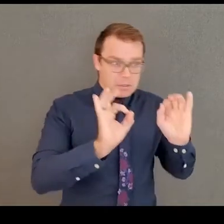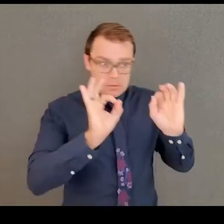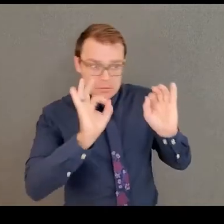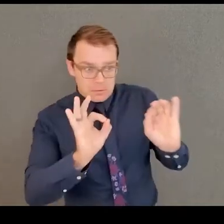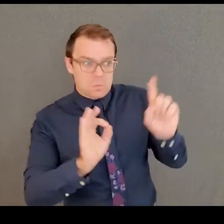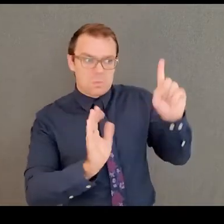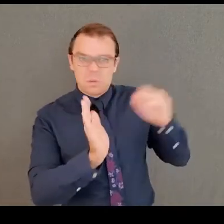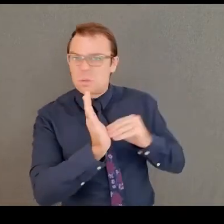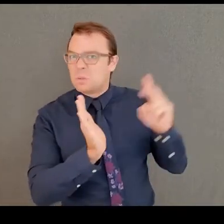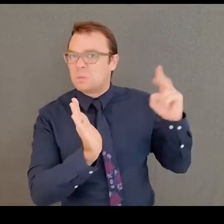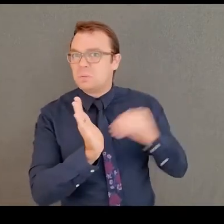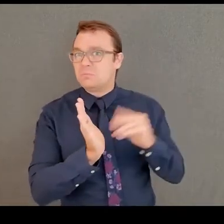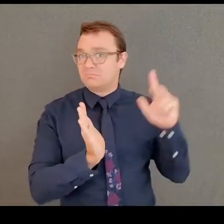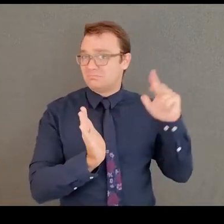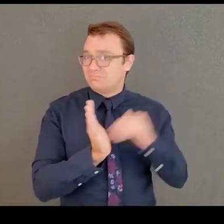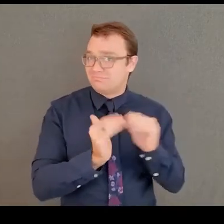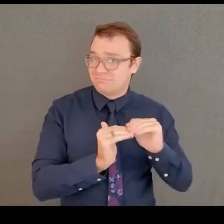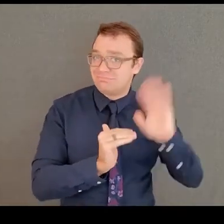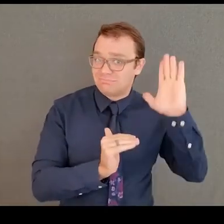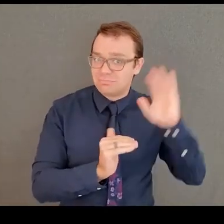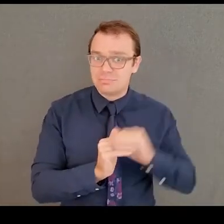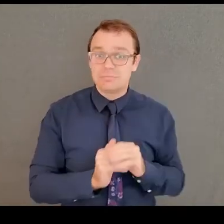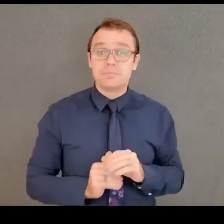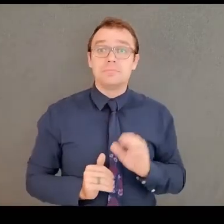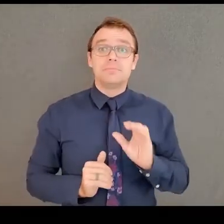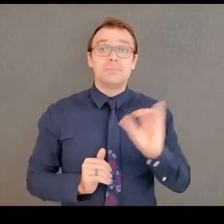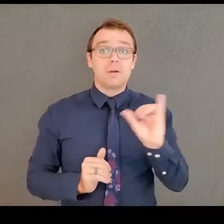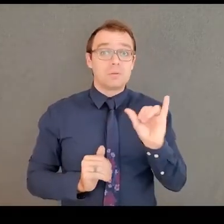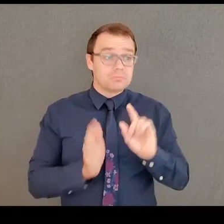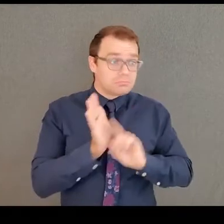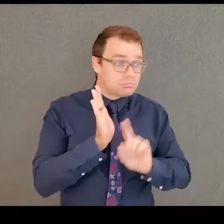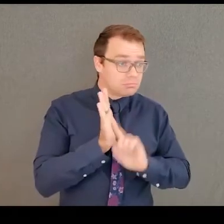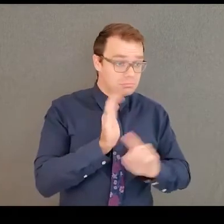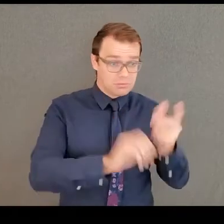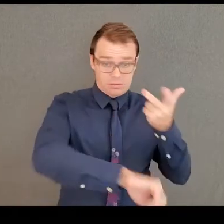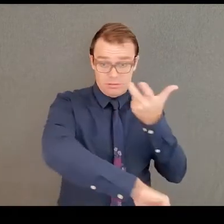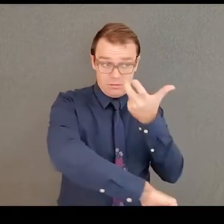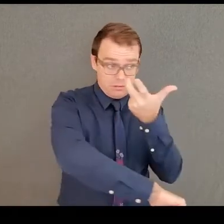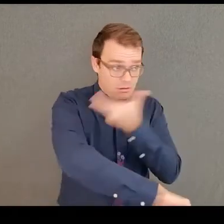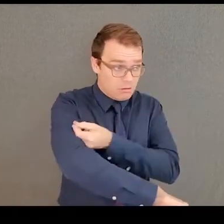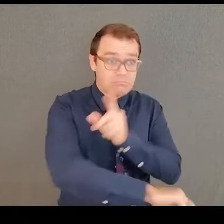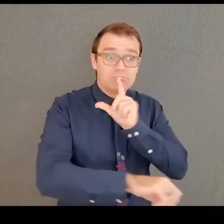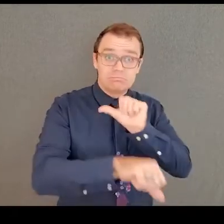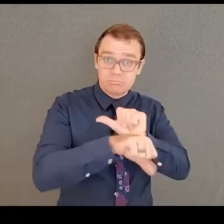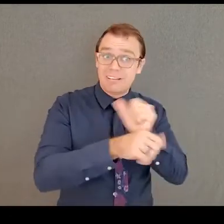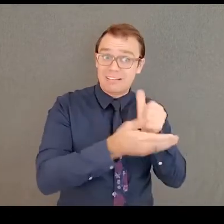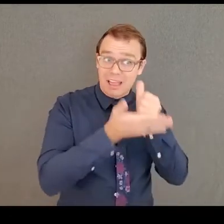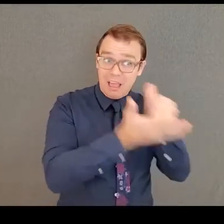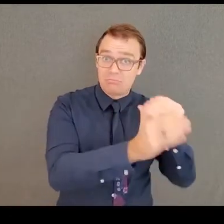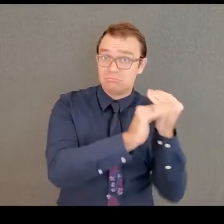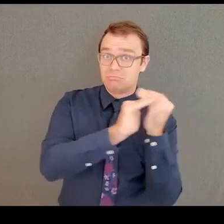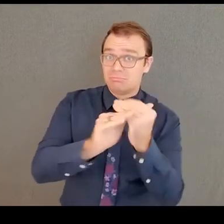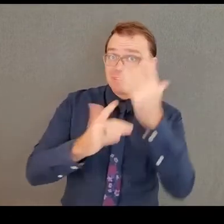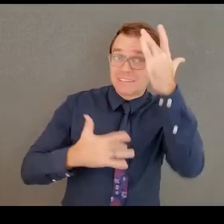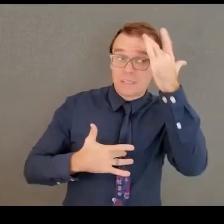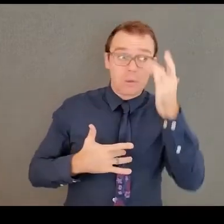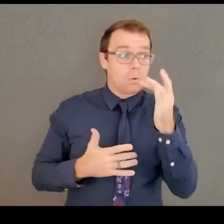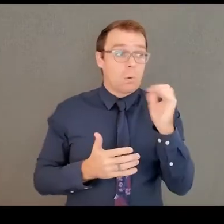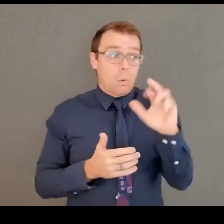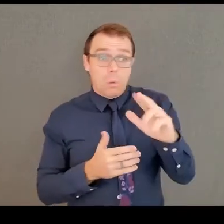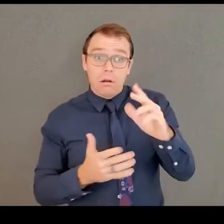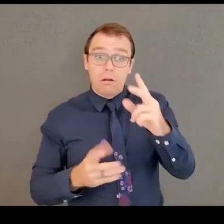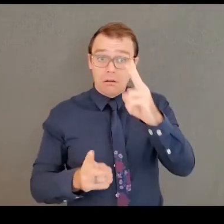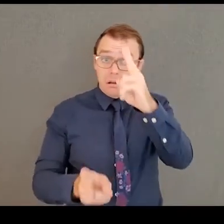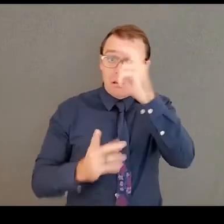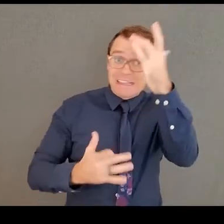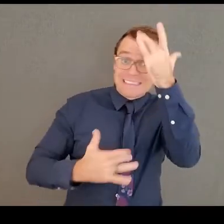close eye on safety across the thousands of people who joined. We also look to see if the vaccine or antibody actually prevents people from getting